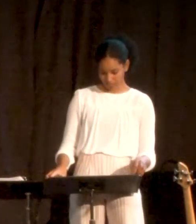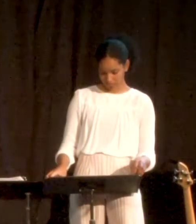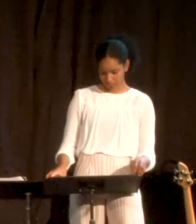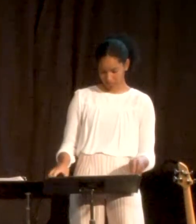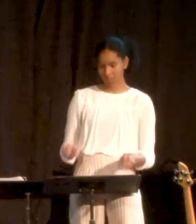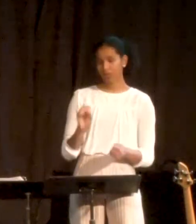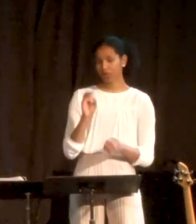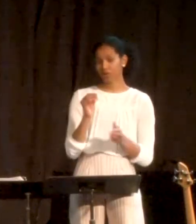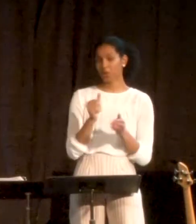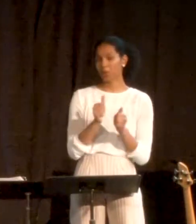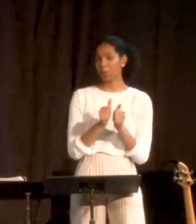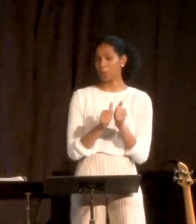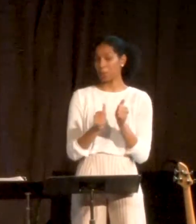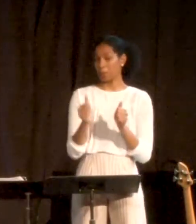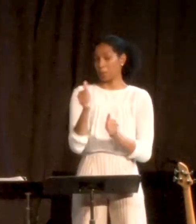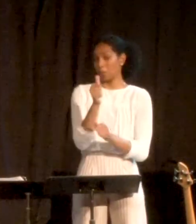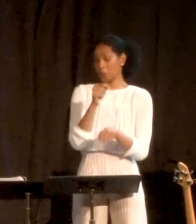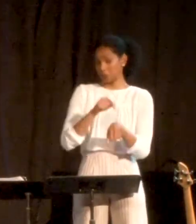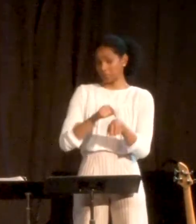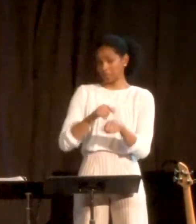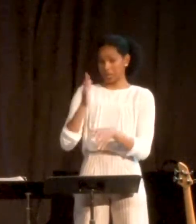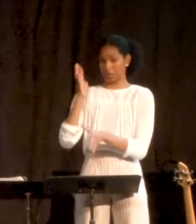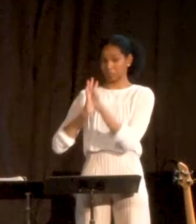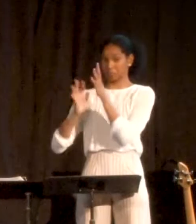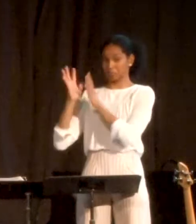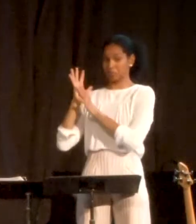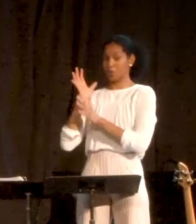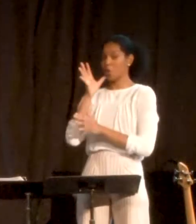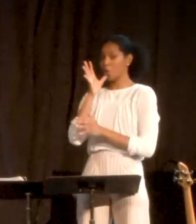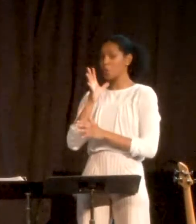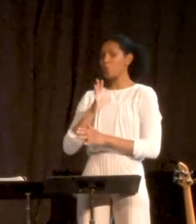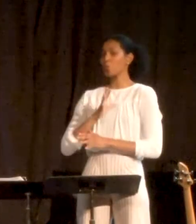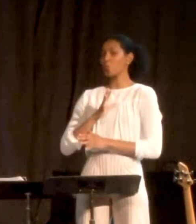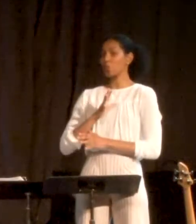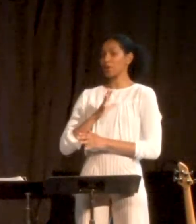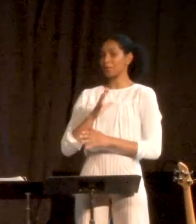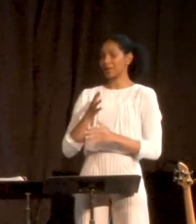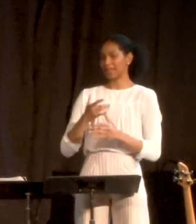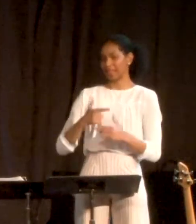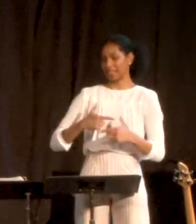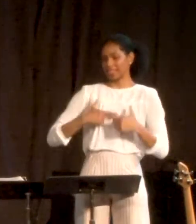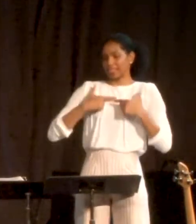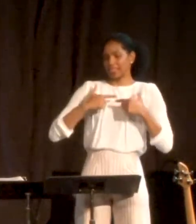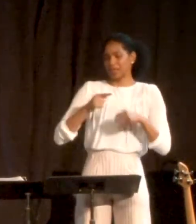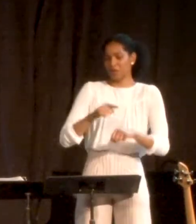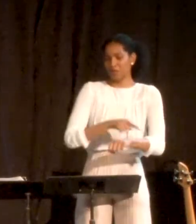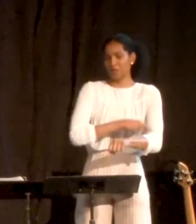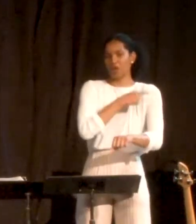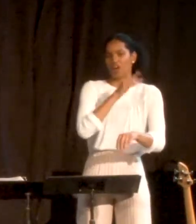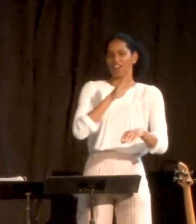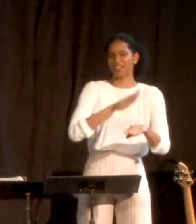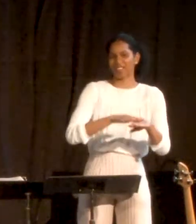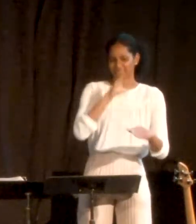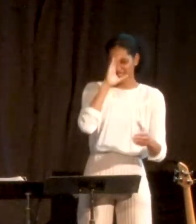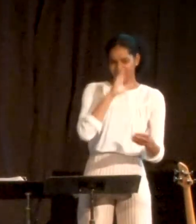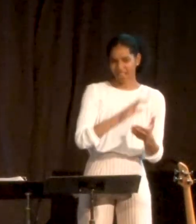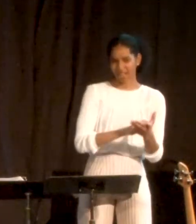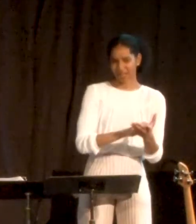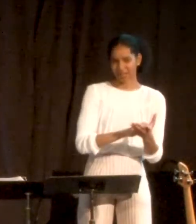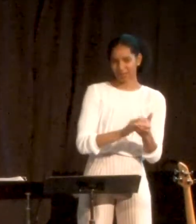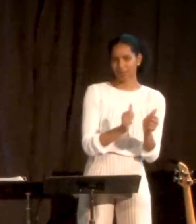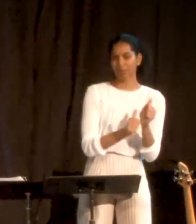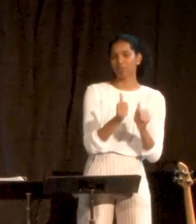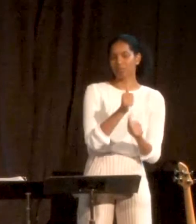their husbands. So there were a lot more widows than you would naturally expect in Jerusalem.